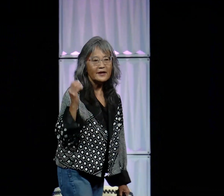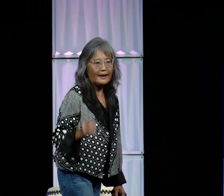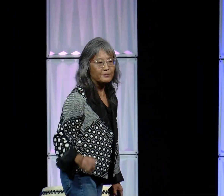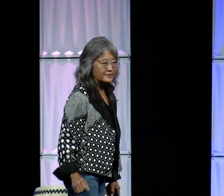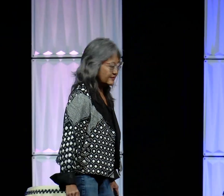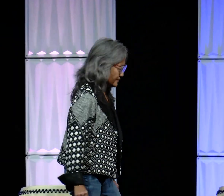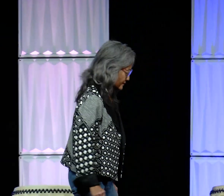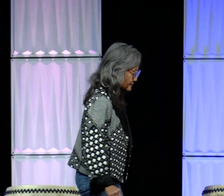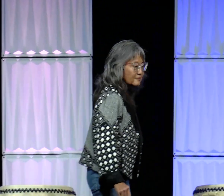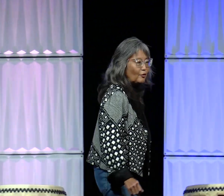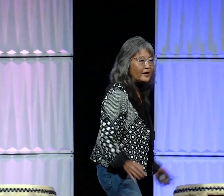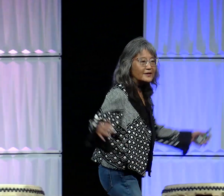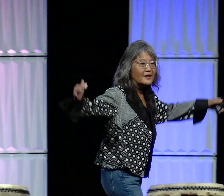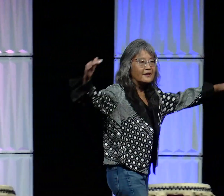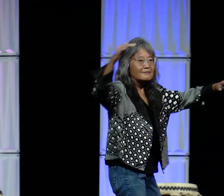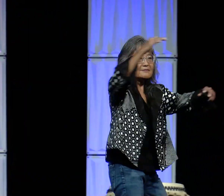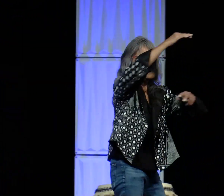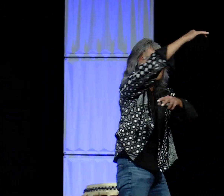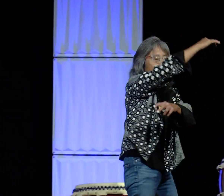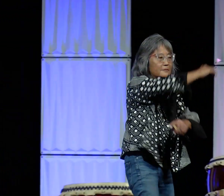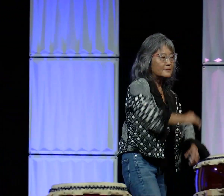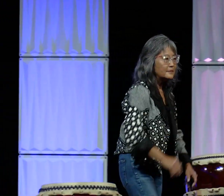Nothing happens, right? It's like,